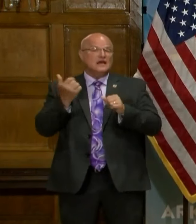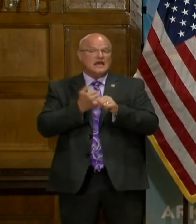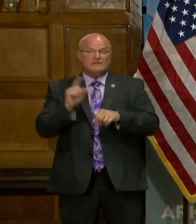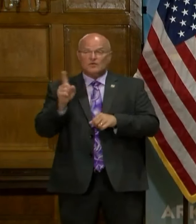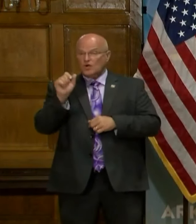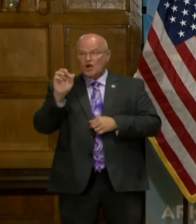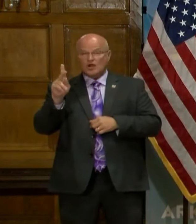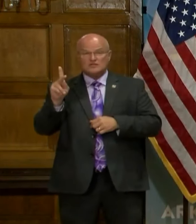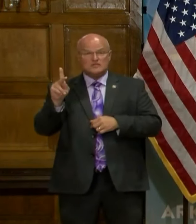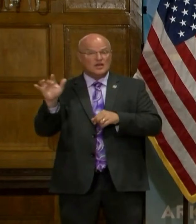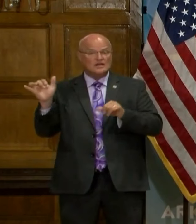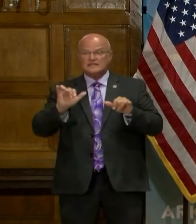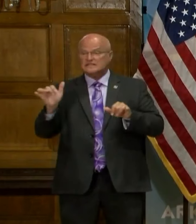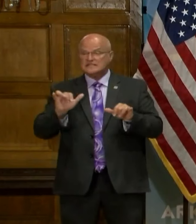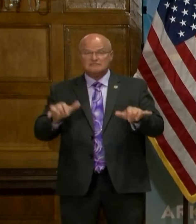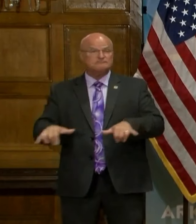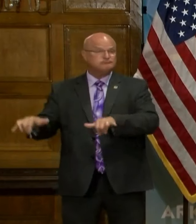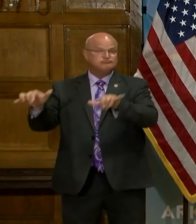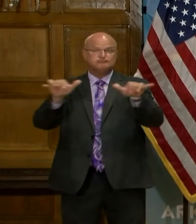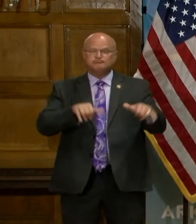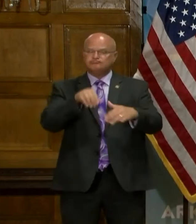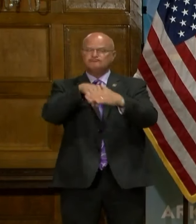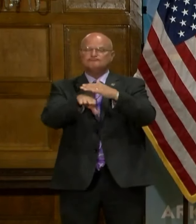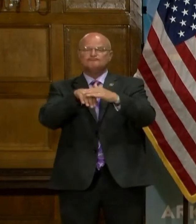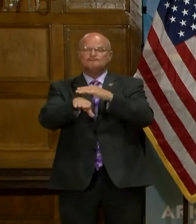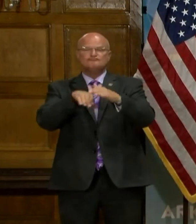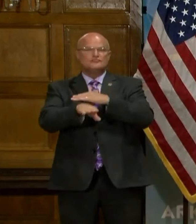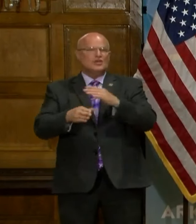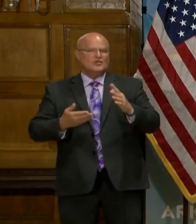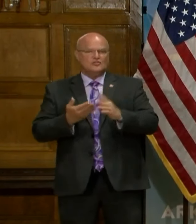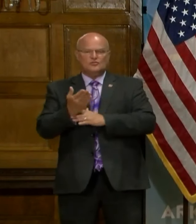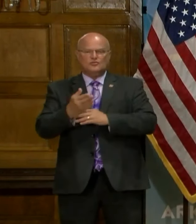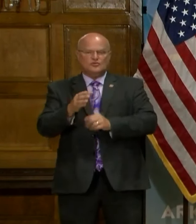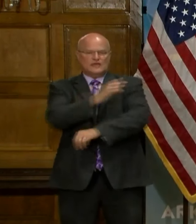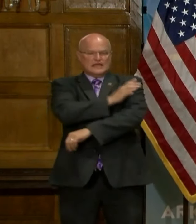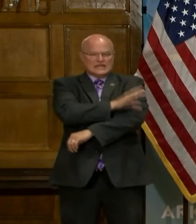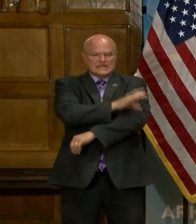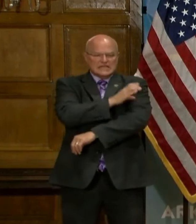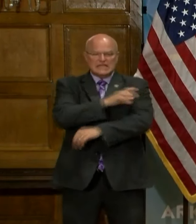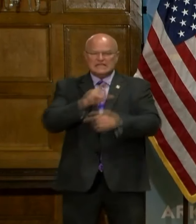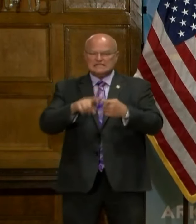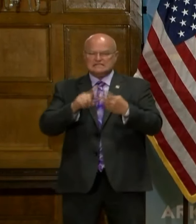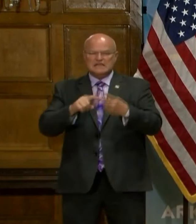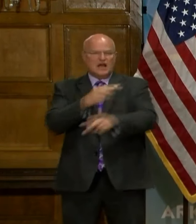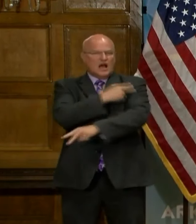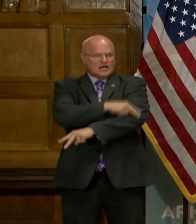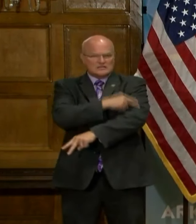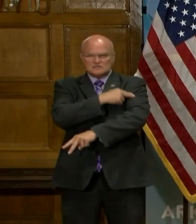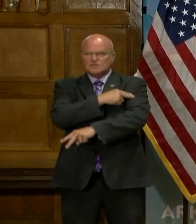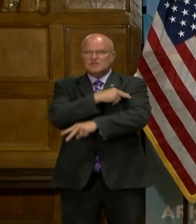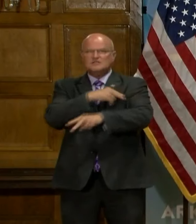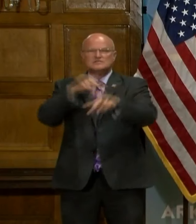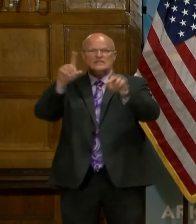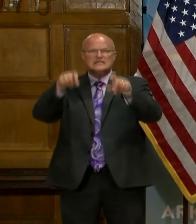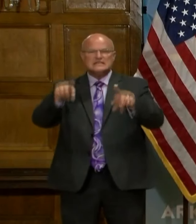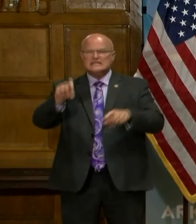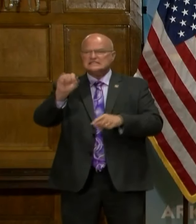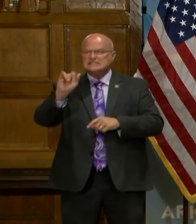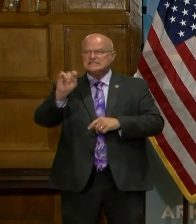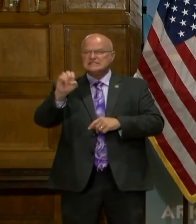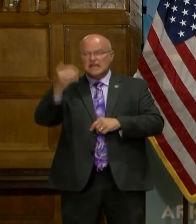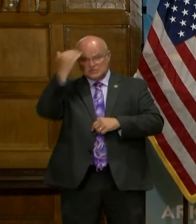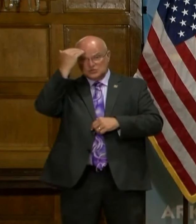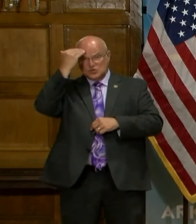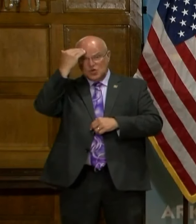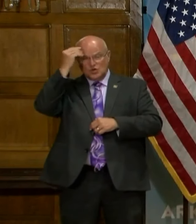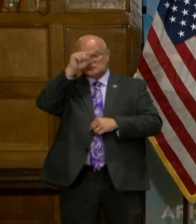everywhere in Arkansas, it's the same standard. They have access through their clinics, through their hospitals. The testing sites are well